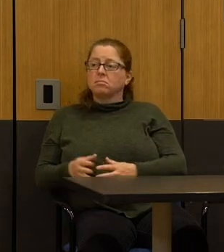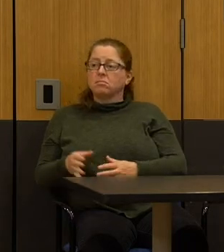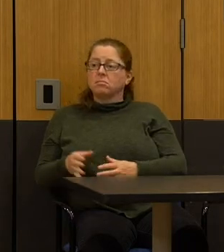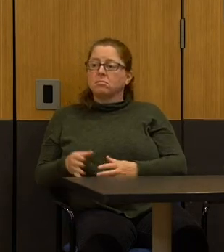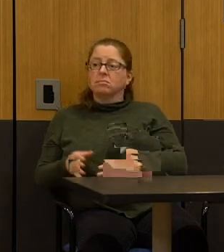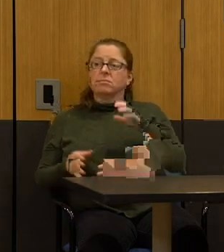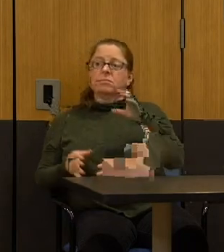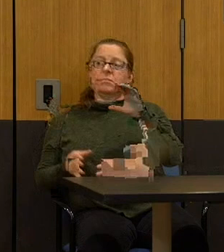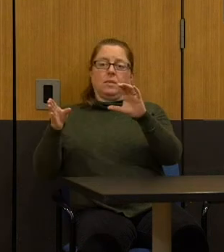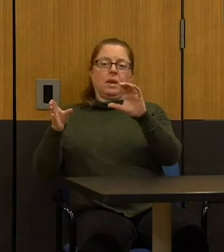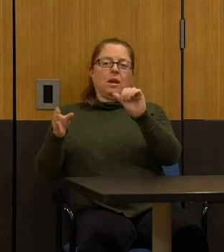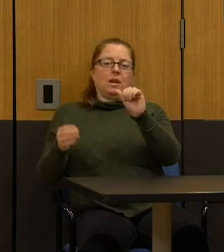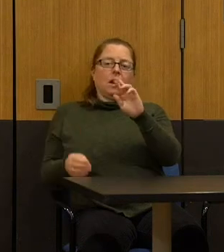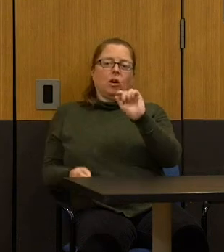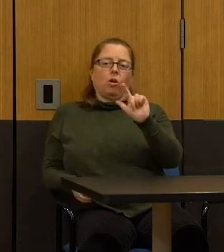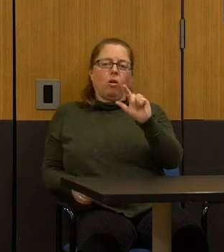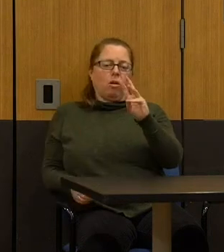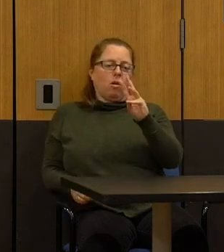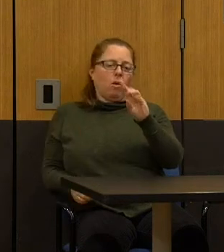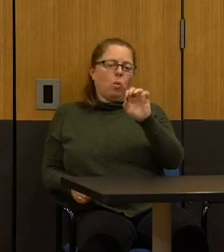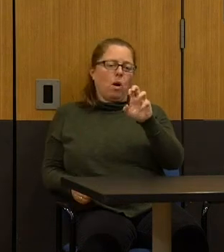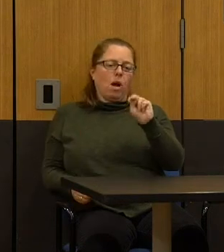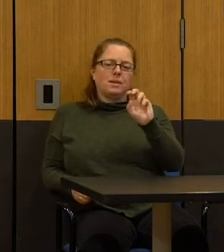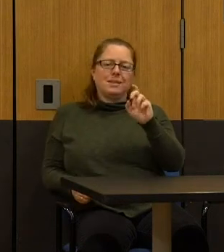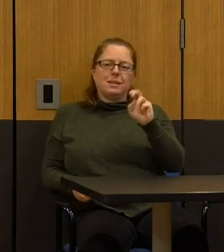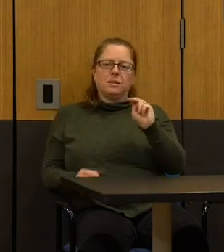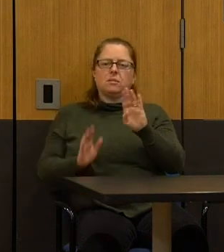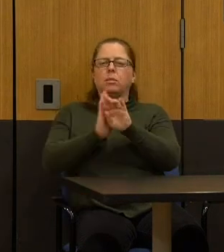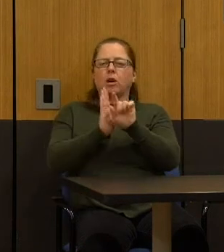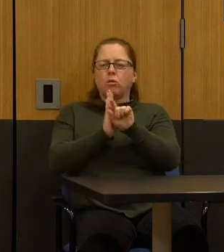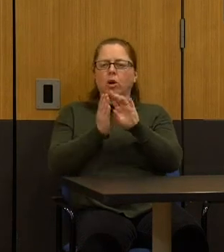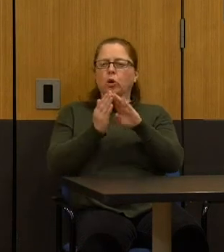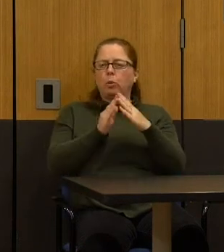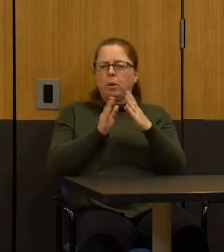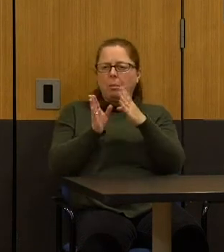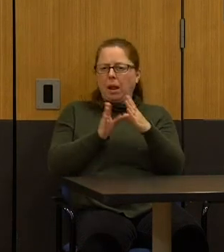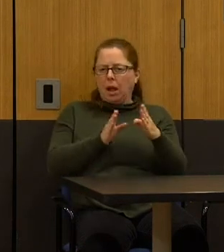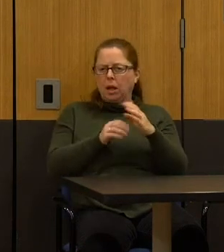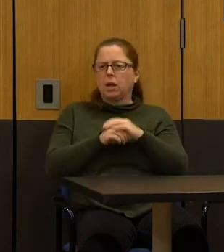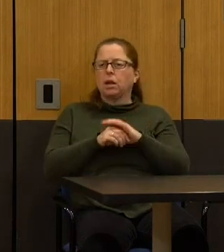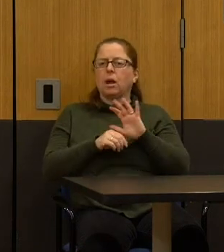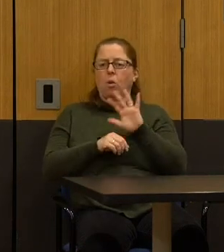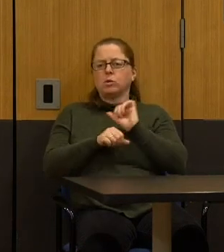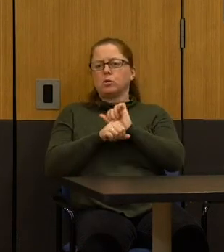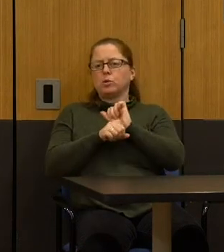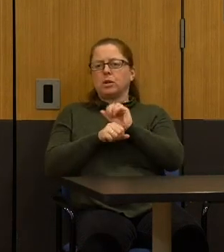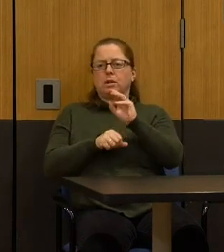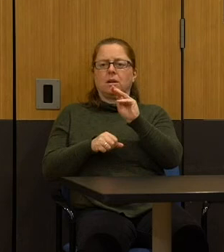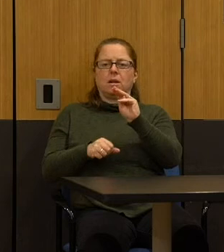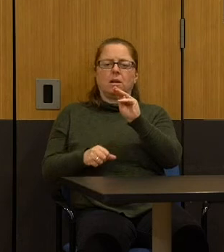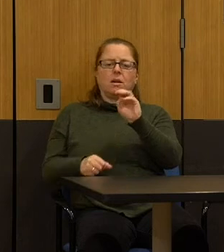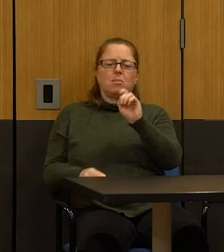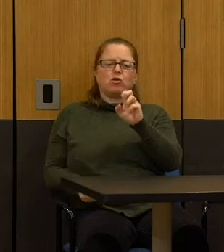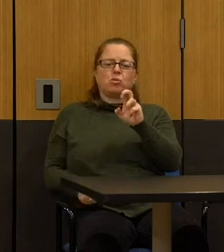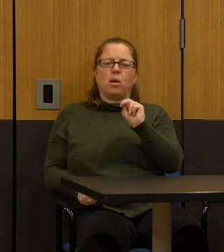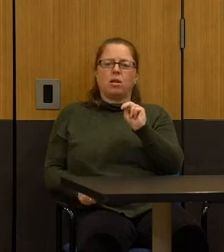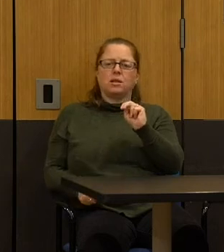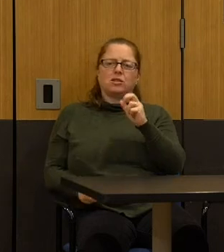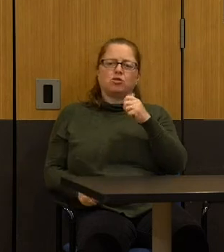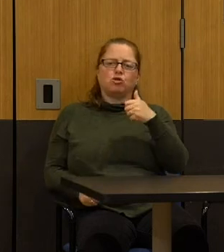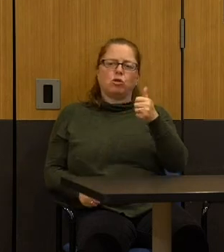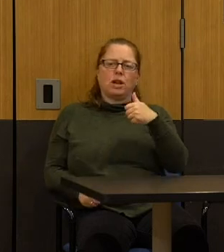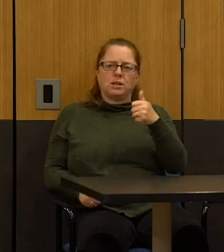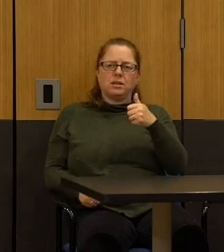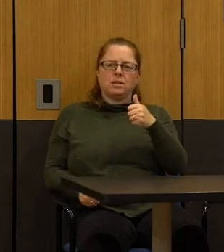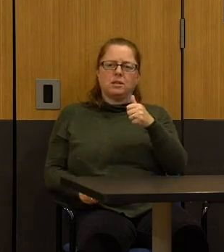I'm Carol Steen, and my background is urban planning, and I was working at the Metropolitan Transportation Commission